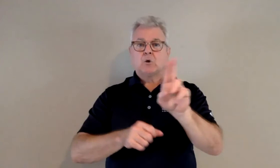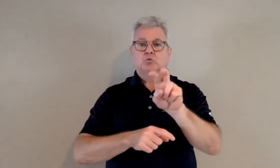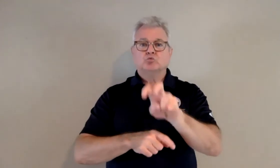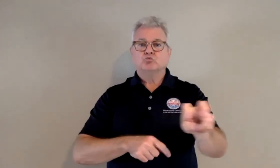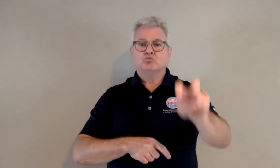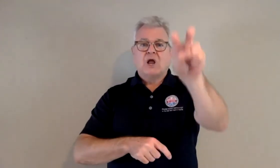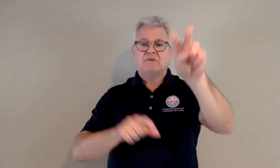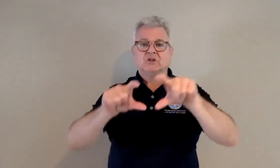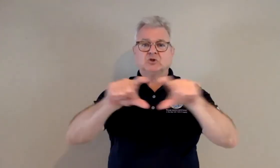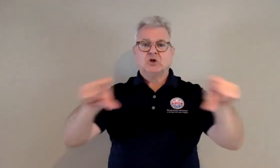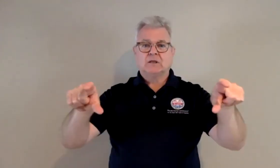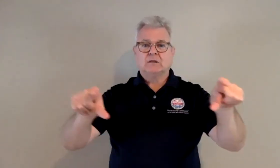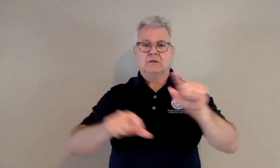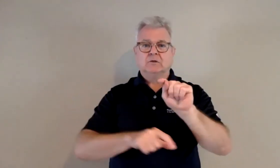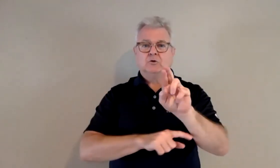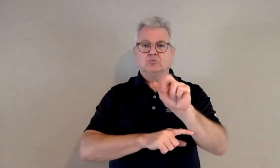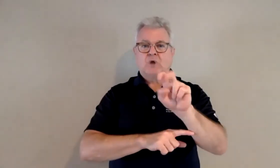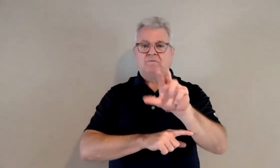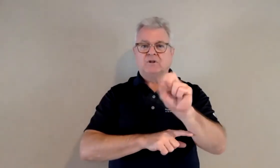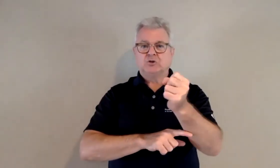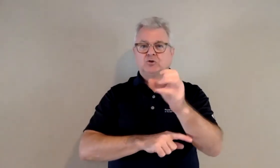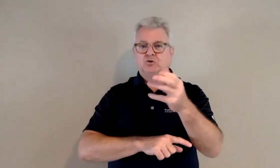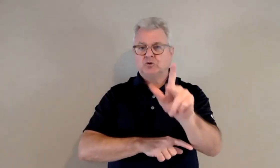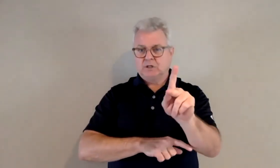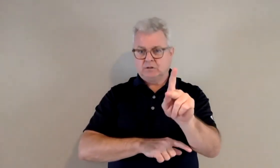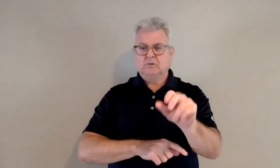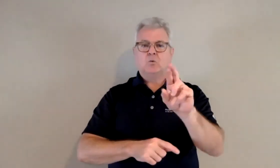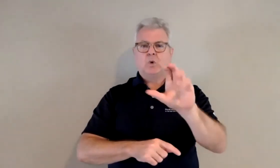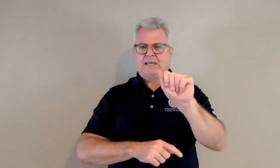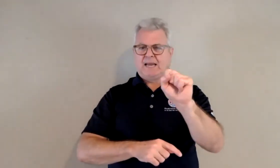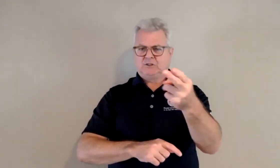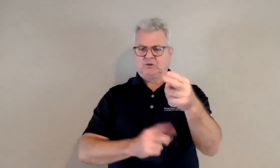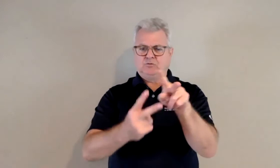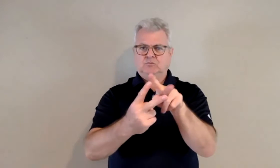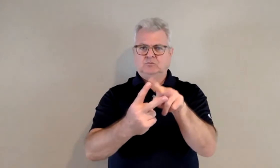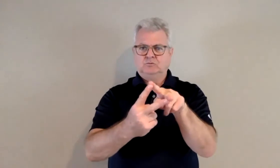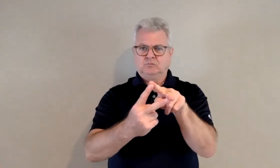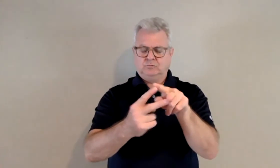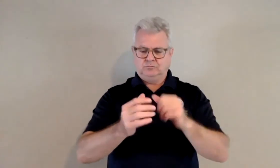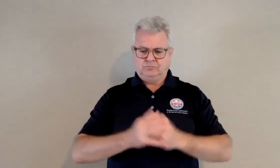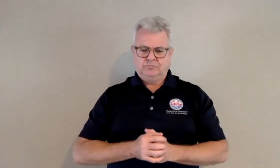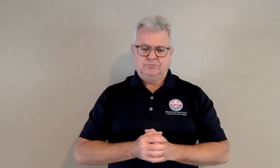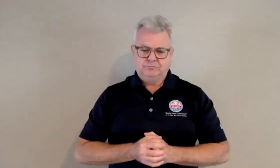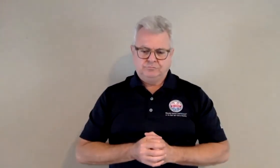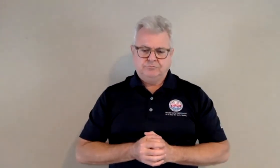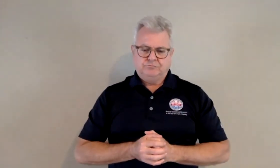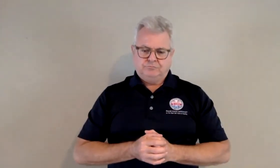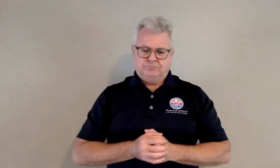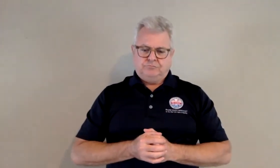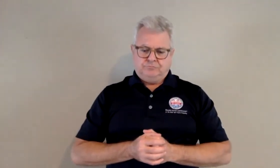that backpack or also using traveler's checks can be helpful, cash or traveler's checks.